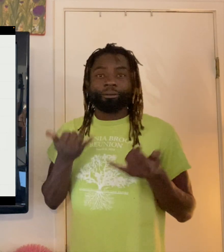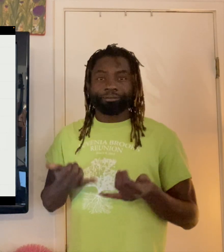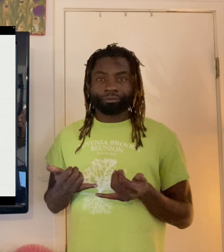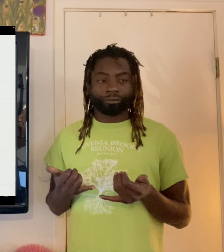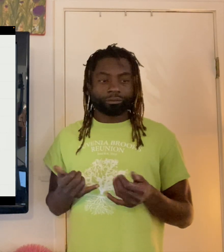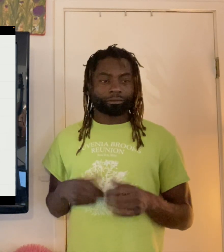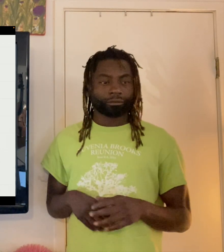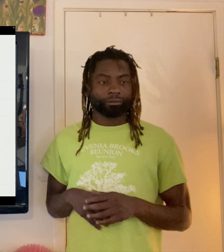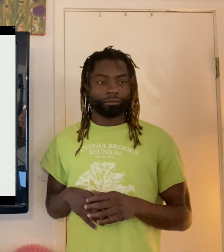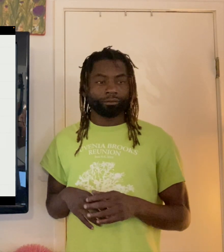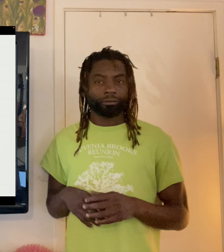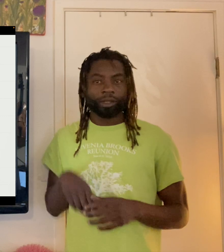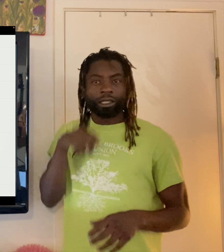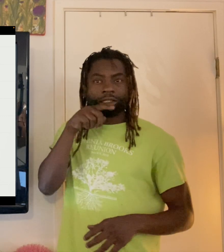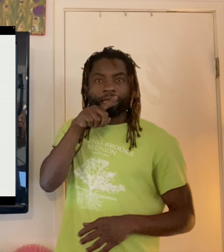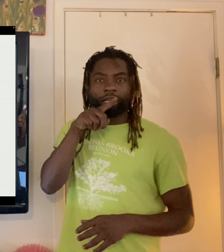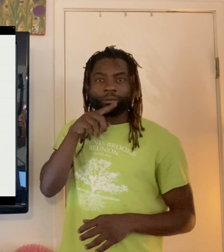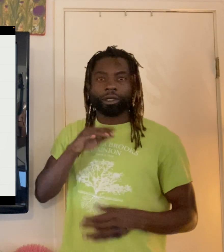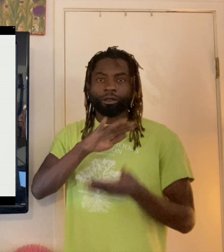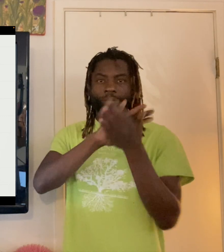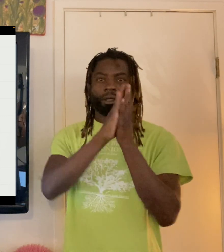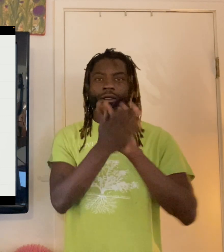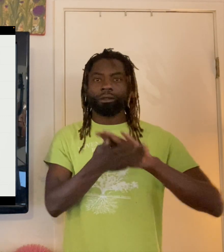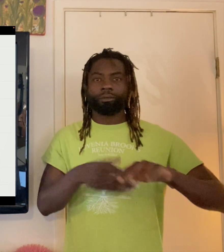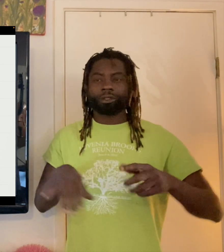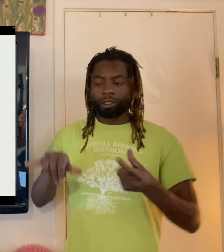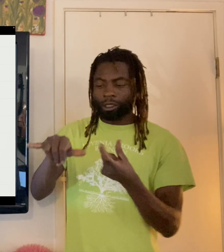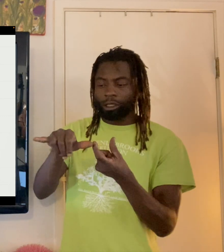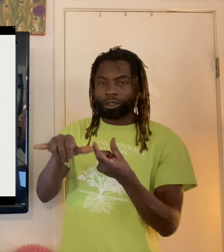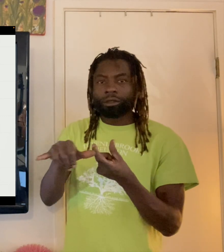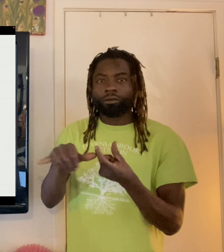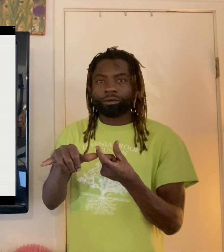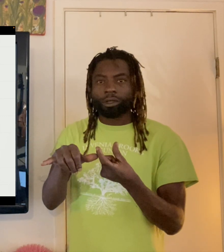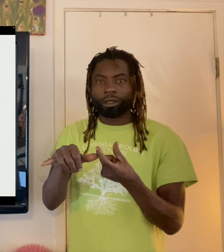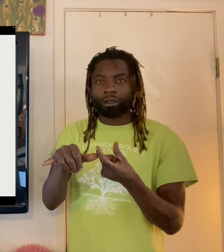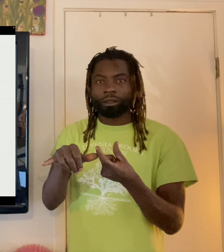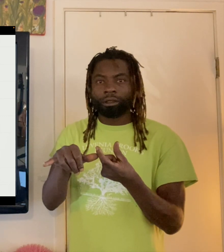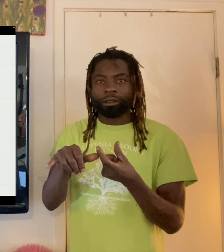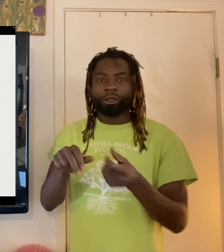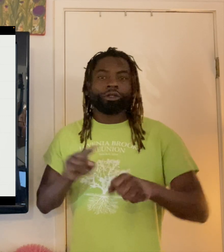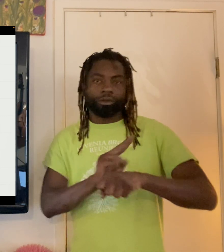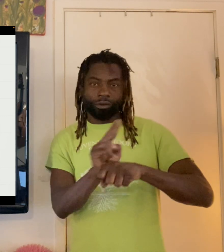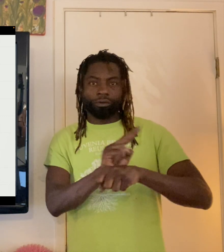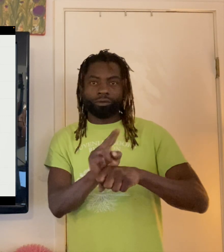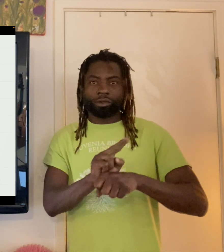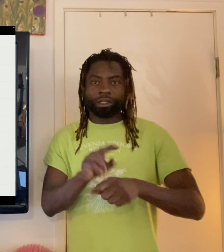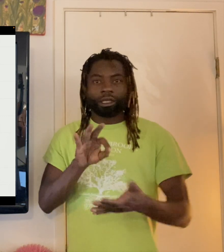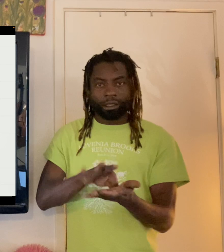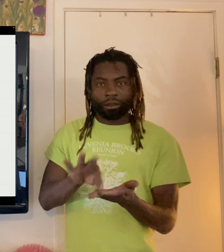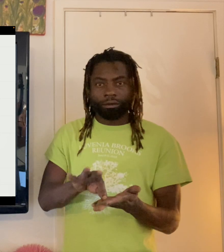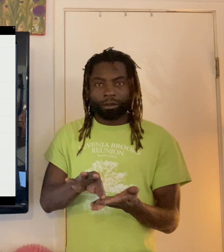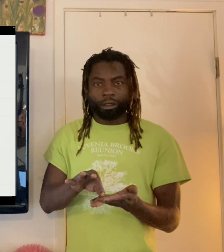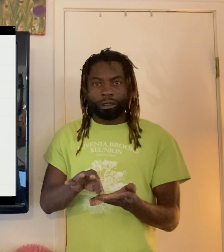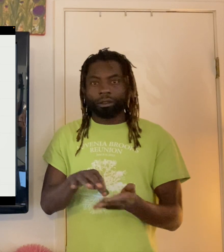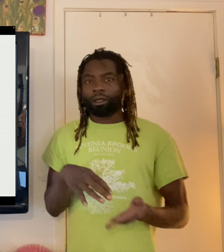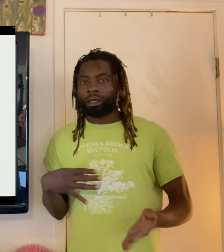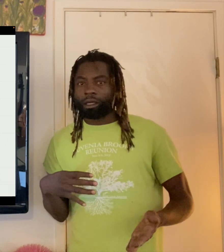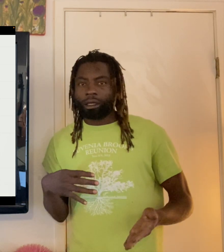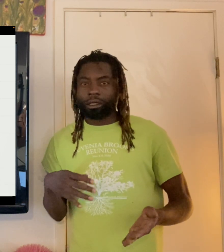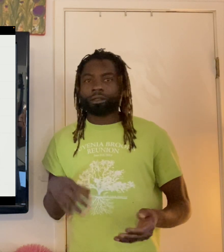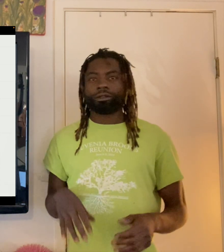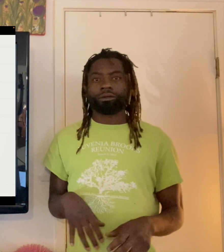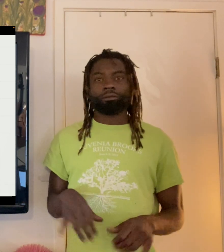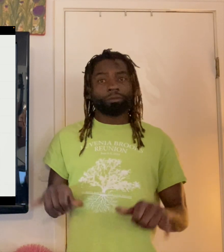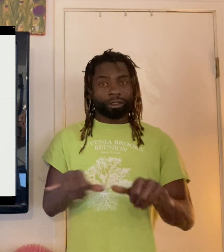So, right now, salamander is going to be a unit that we can count and use to measure things. But before